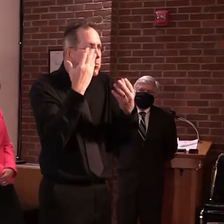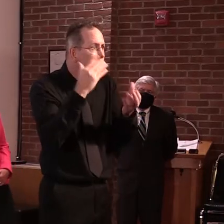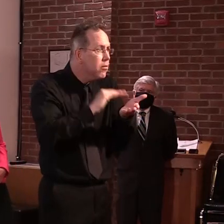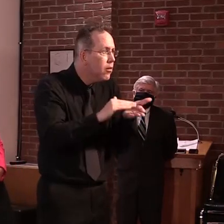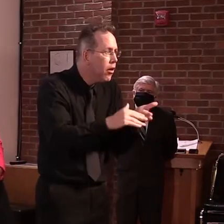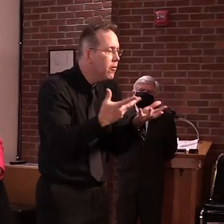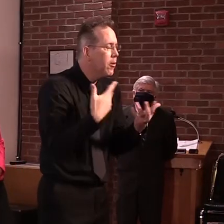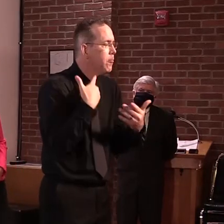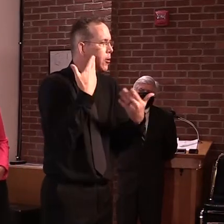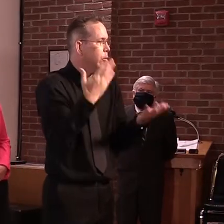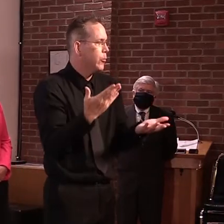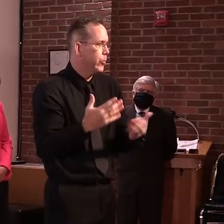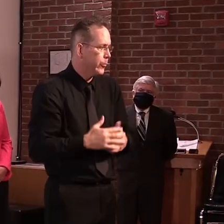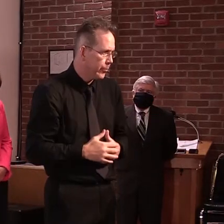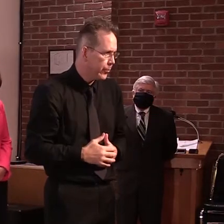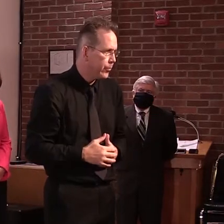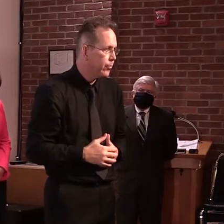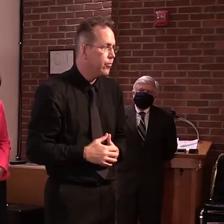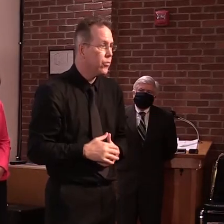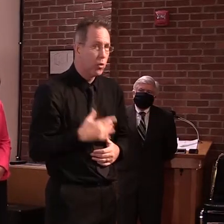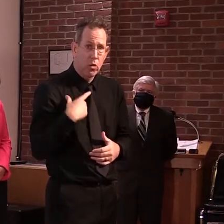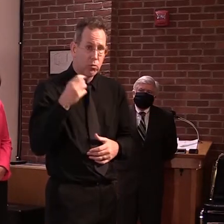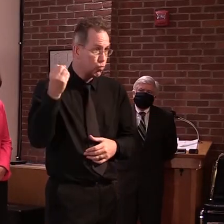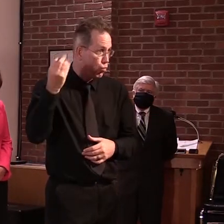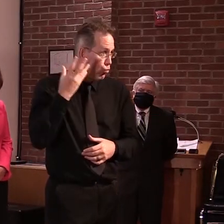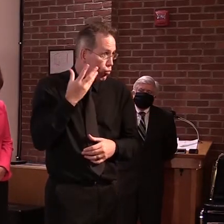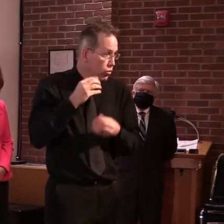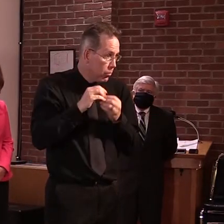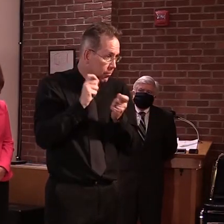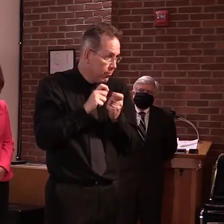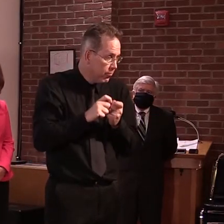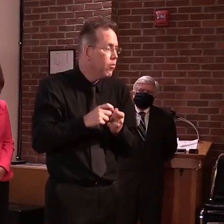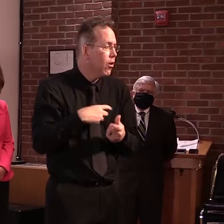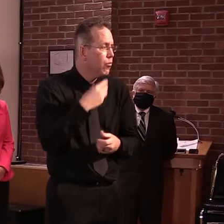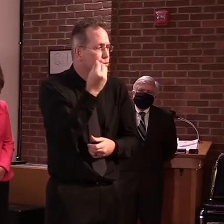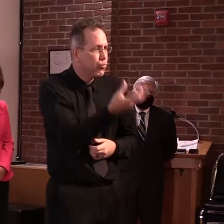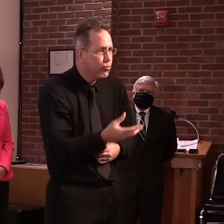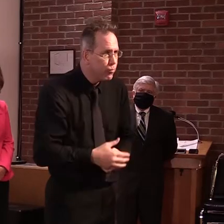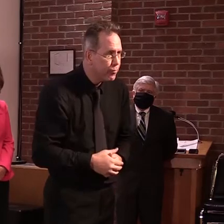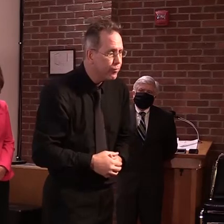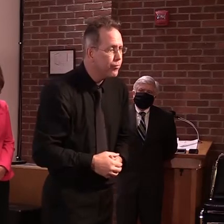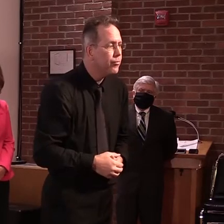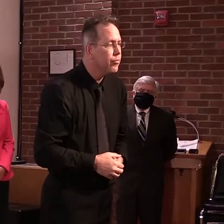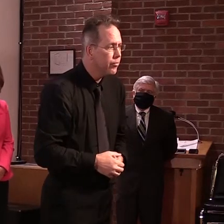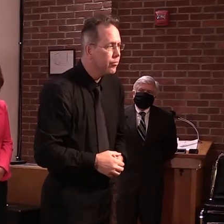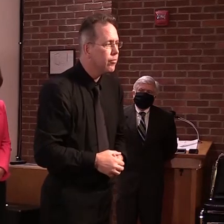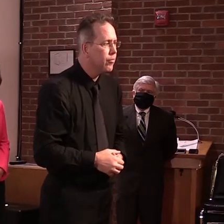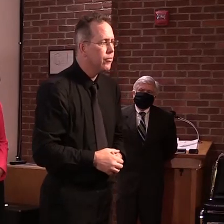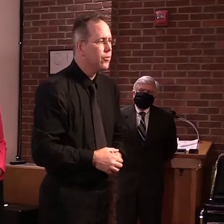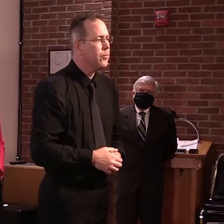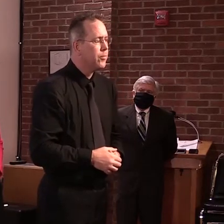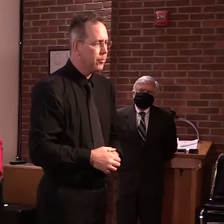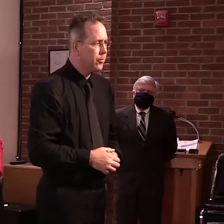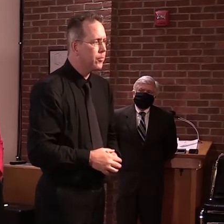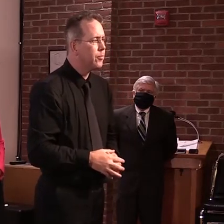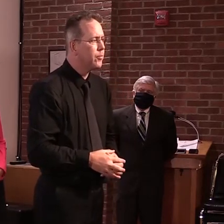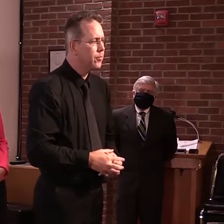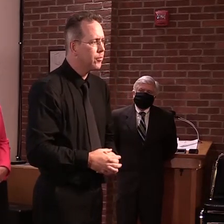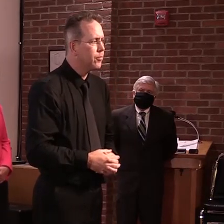So until we have those details, hard to know how to react, but we do have our unemployment and our labor